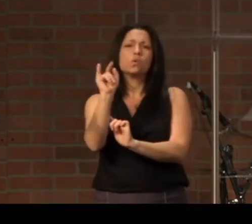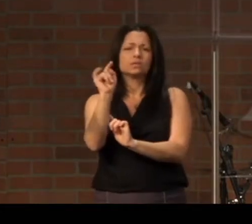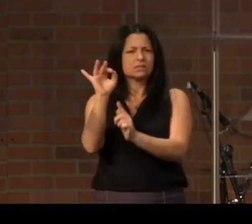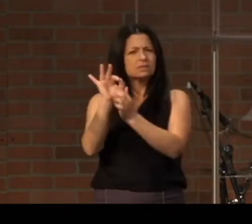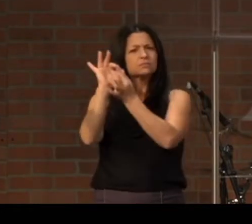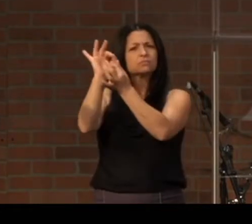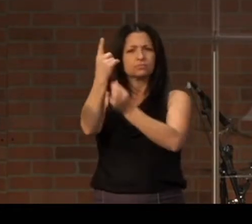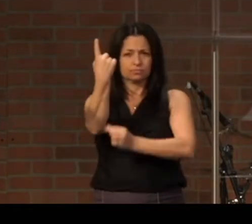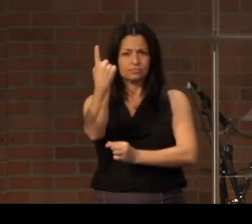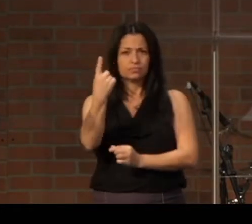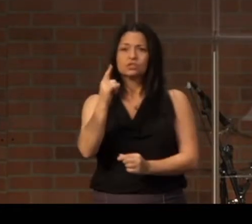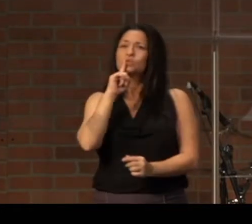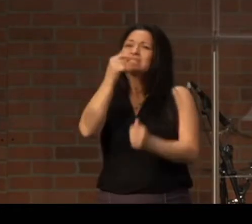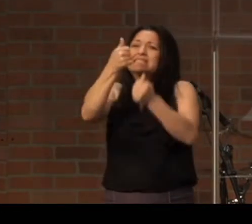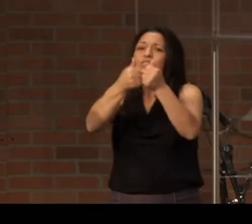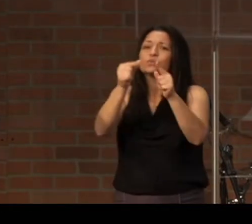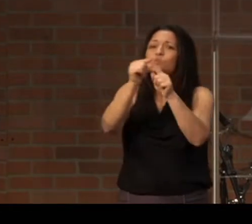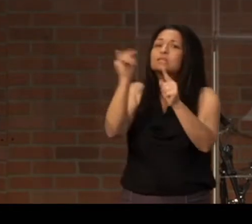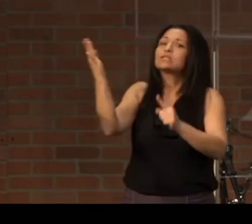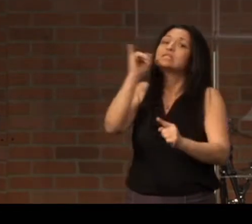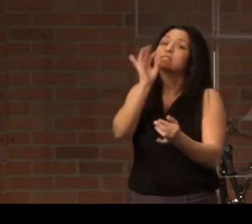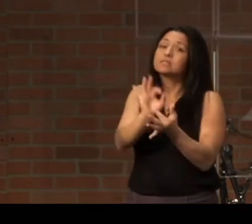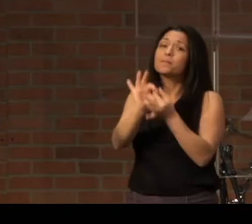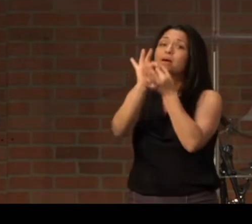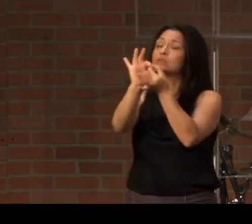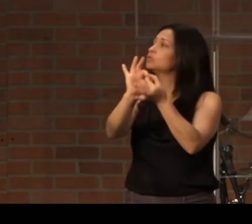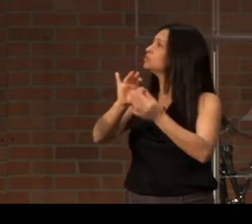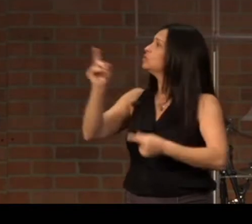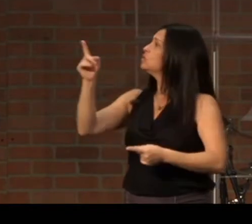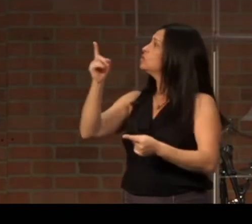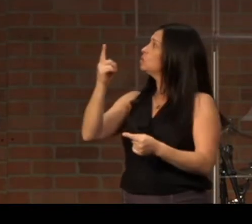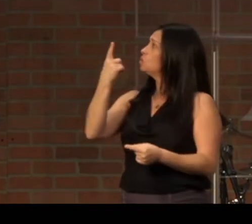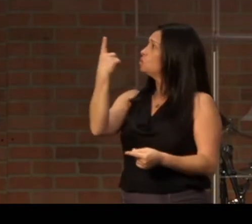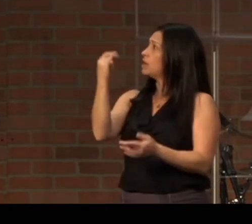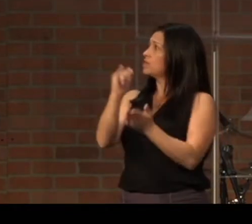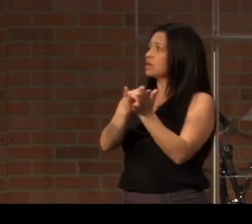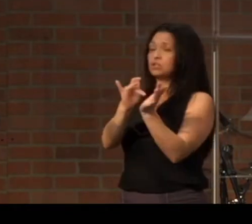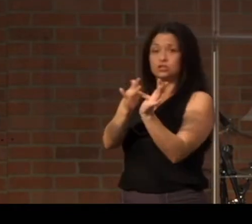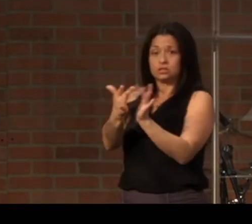word here is significant. Christ means Messiah, anointed one. Jesus means